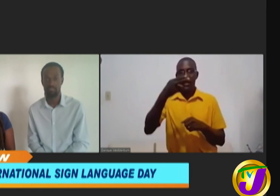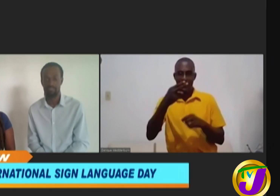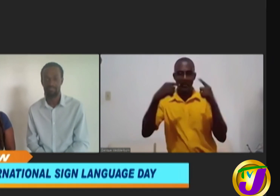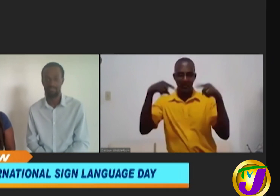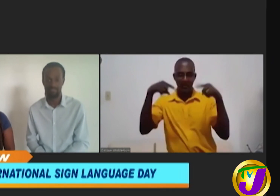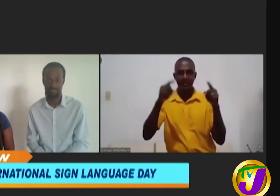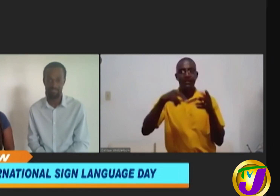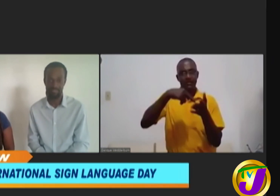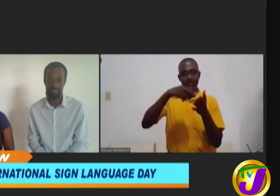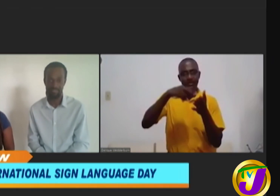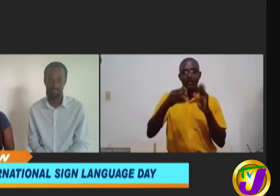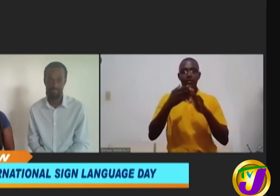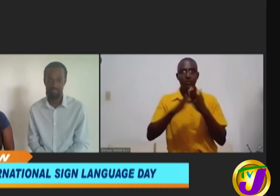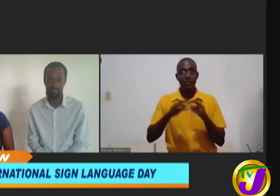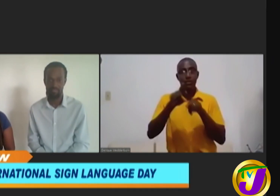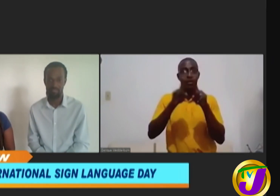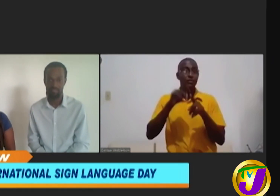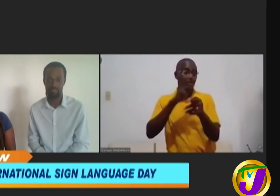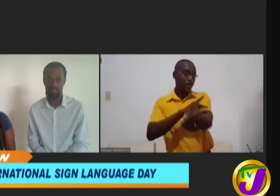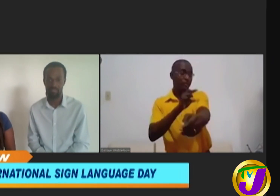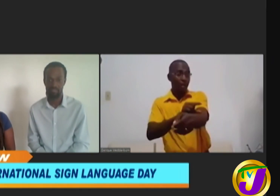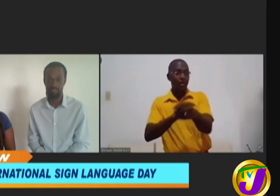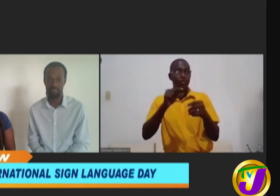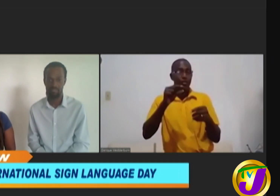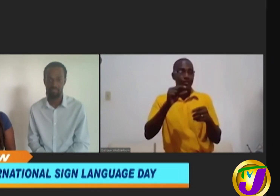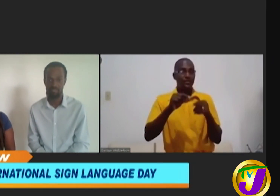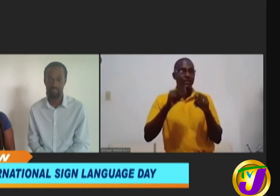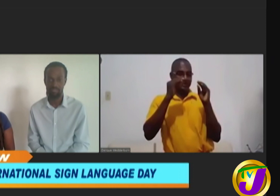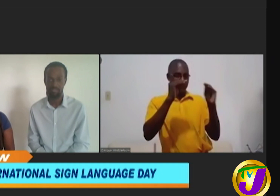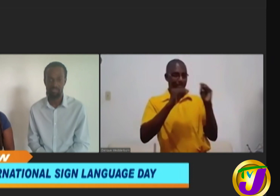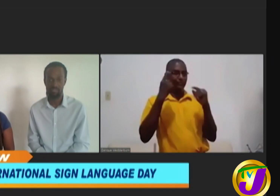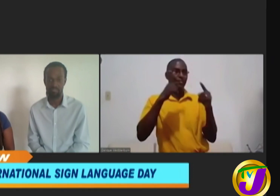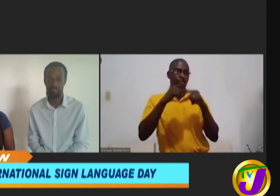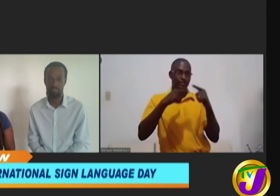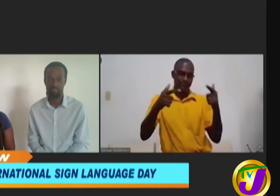Groves, tutor at the Jamaica Association for the Deaf. And